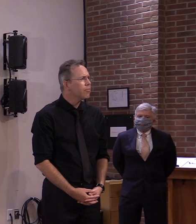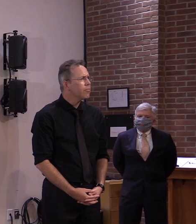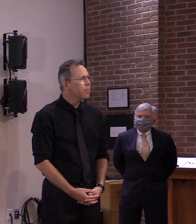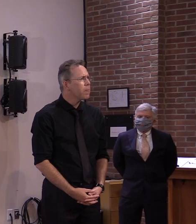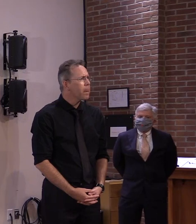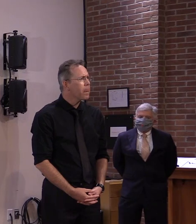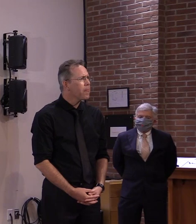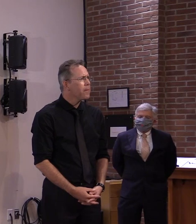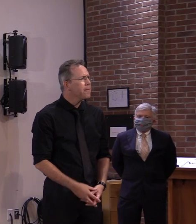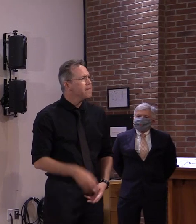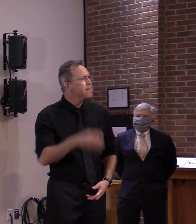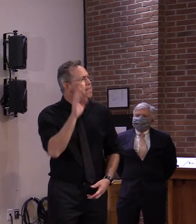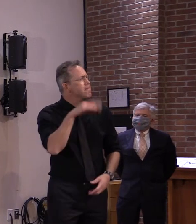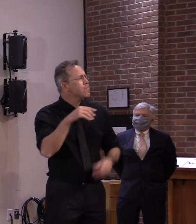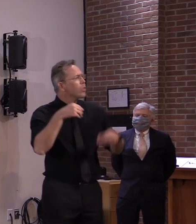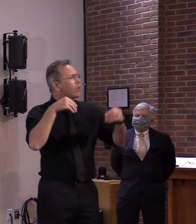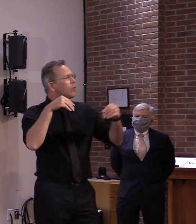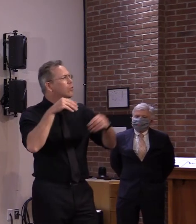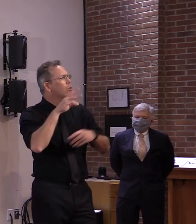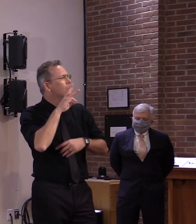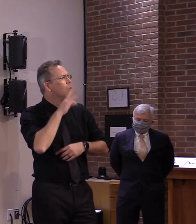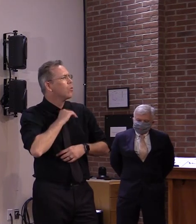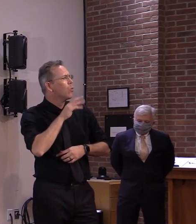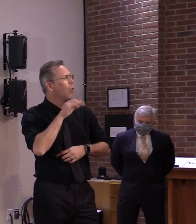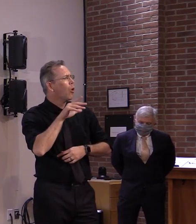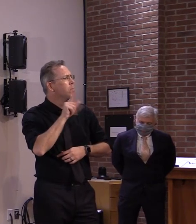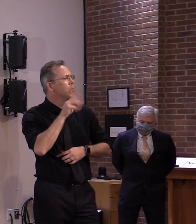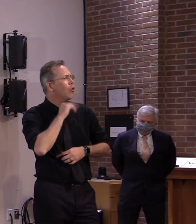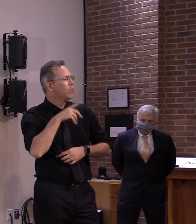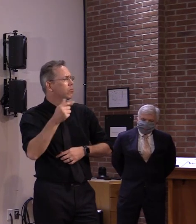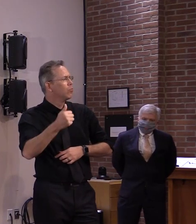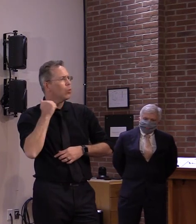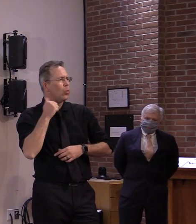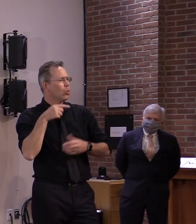Walmart and whether or not you can